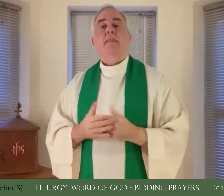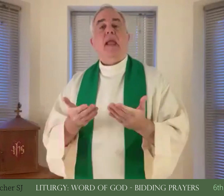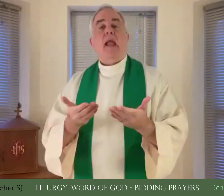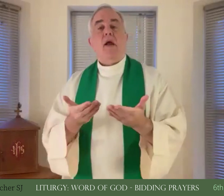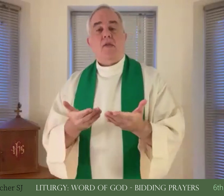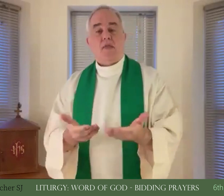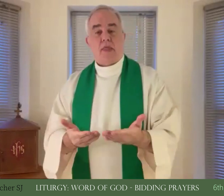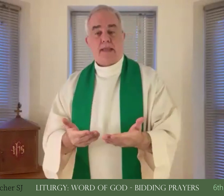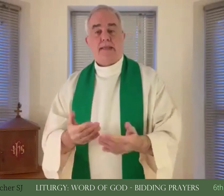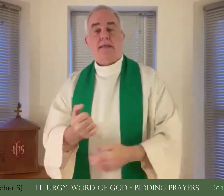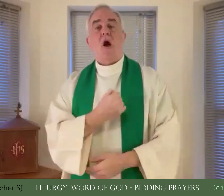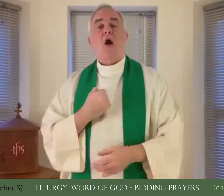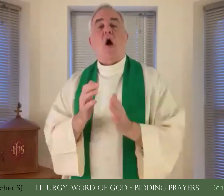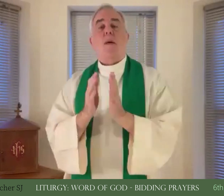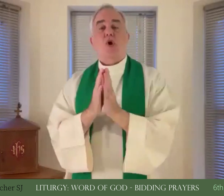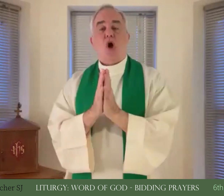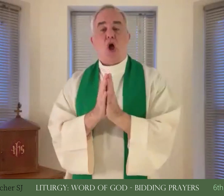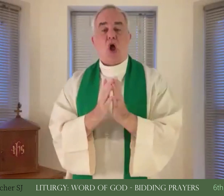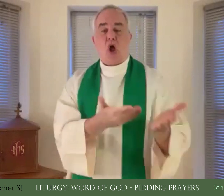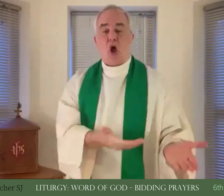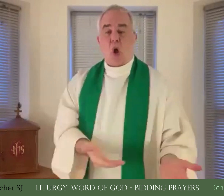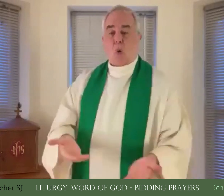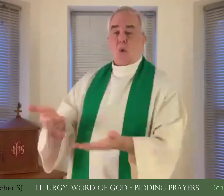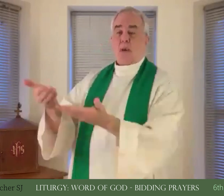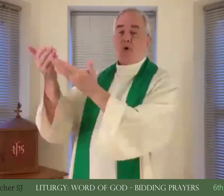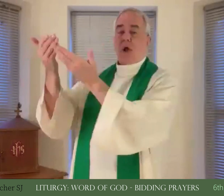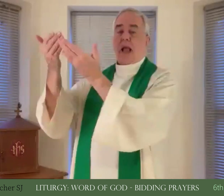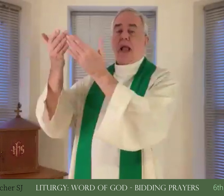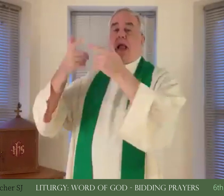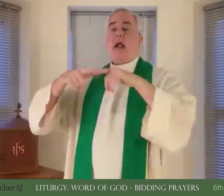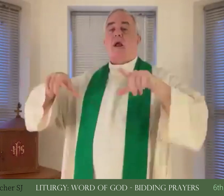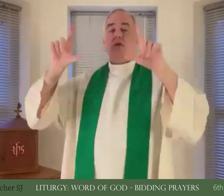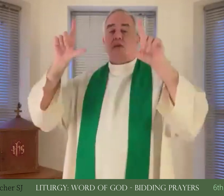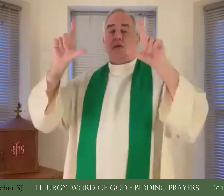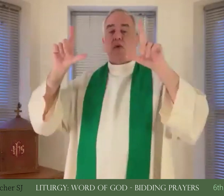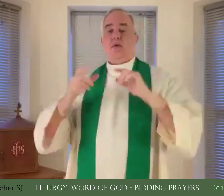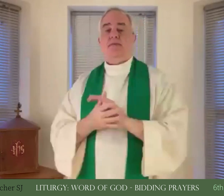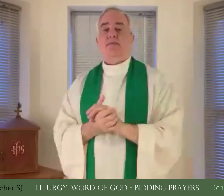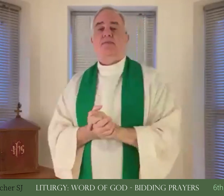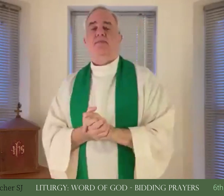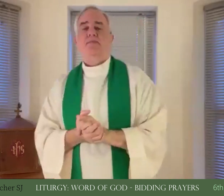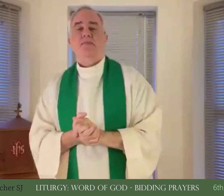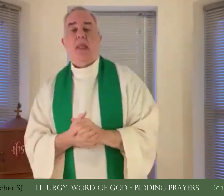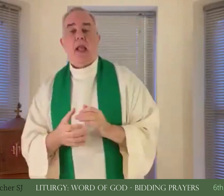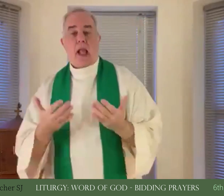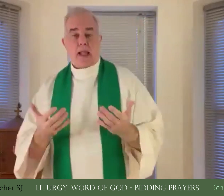This our prayer. We pray the Lord. And